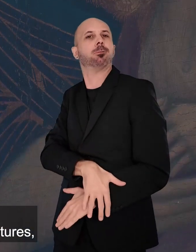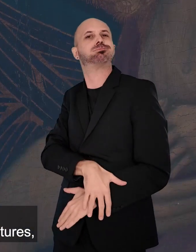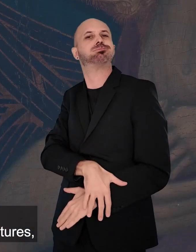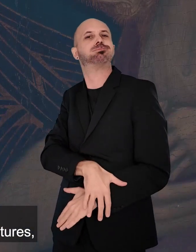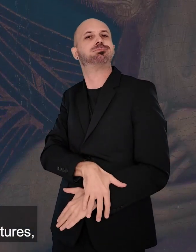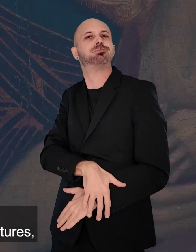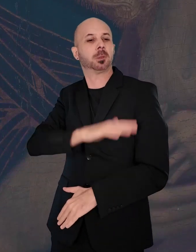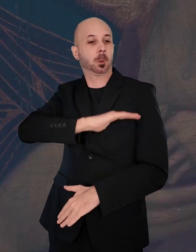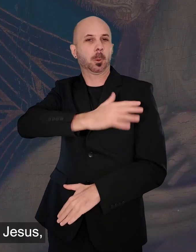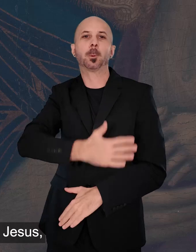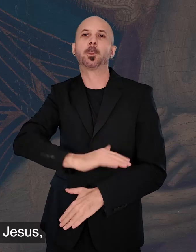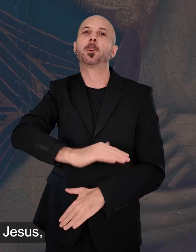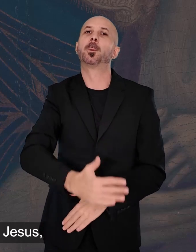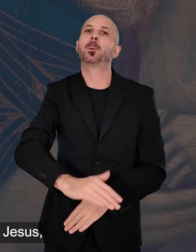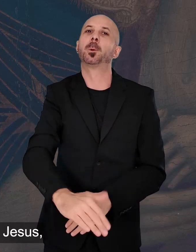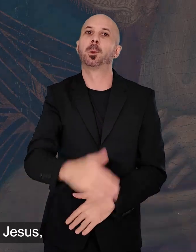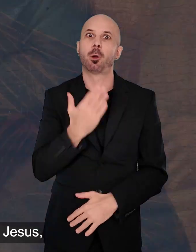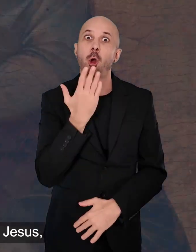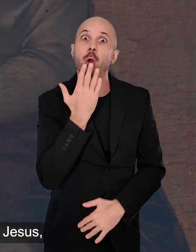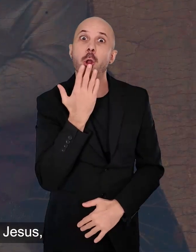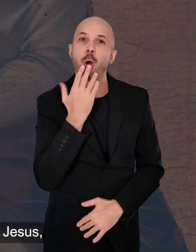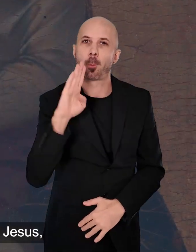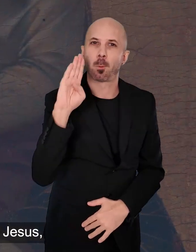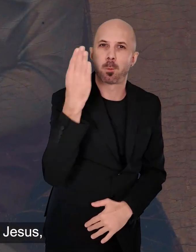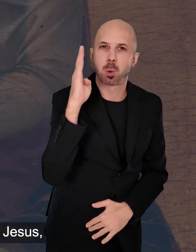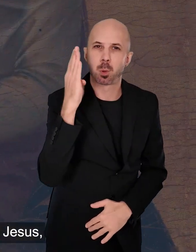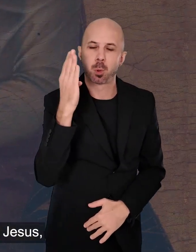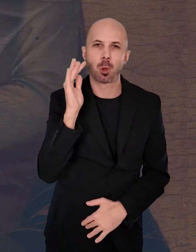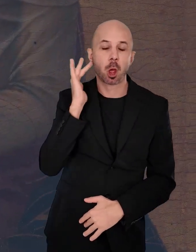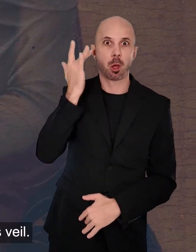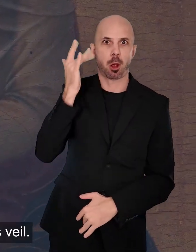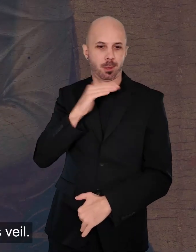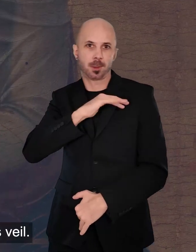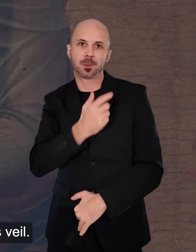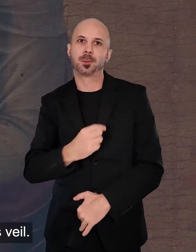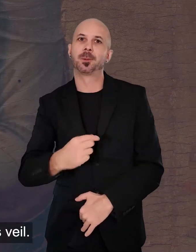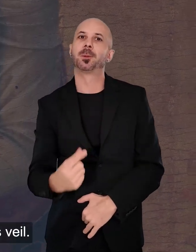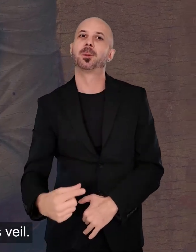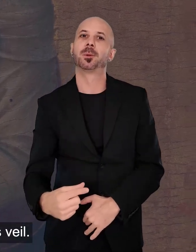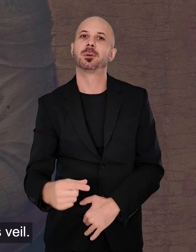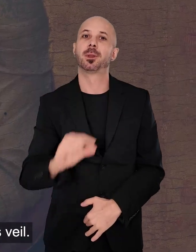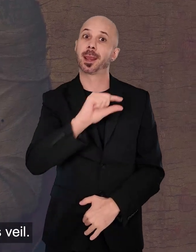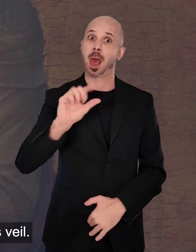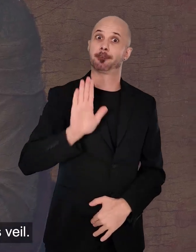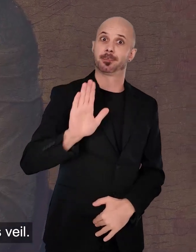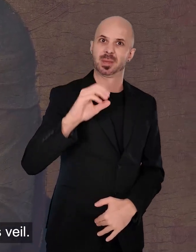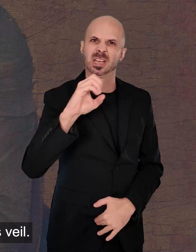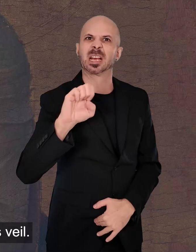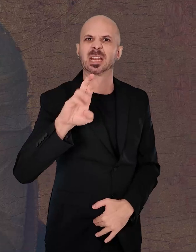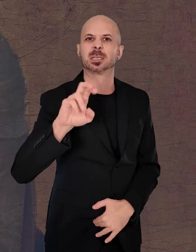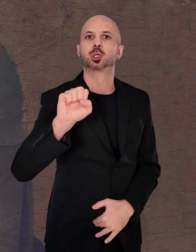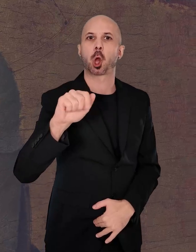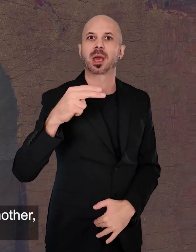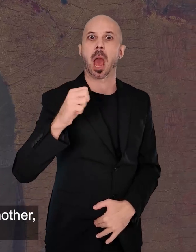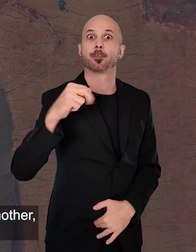more modern features, such as the gestures of the infant Jesus, who playfully clings onto Mary's